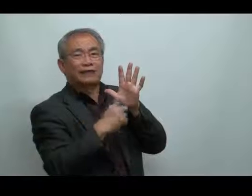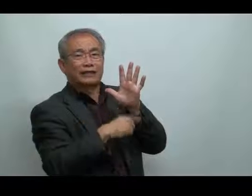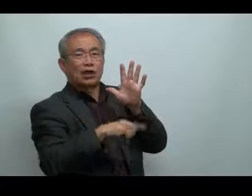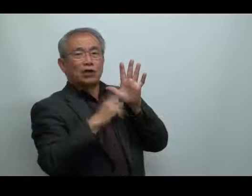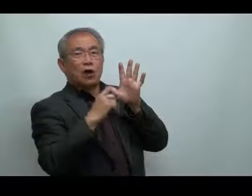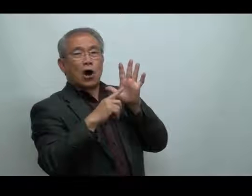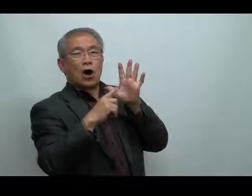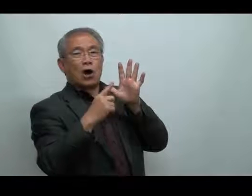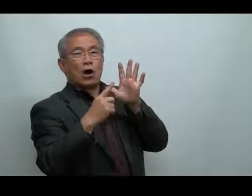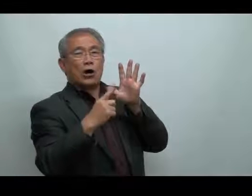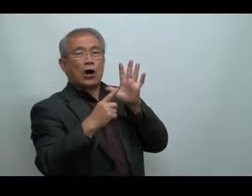in.